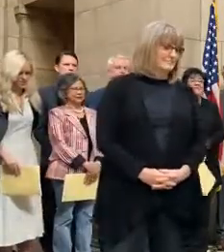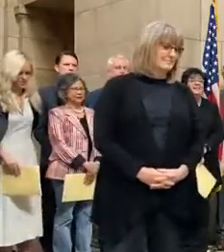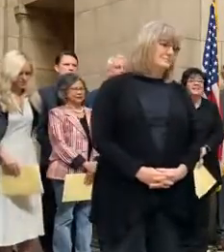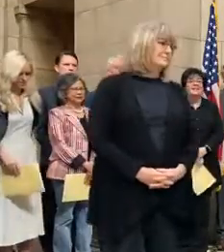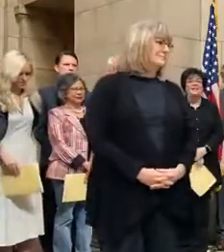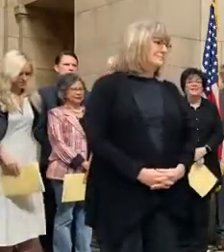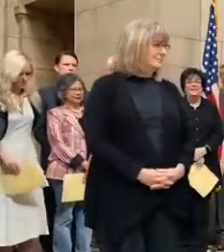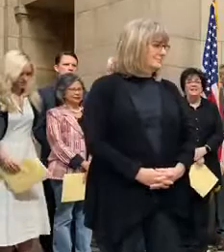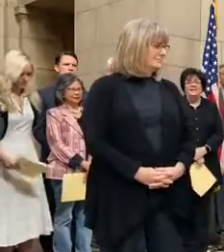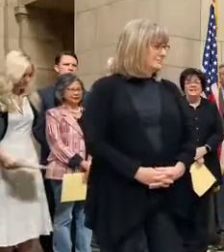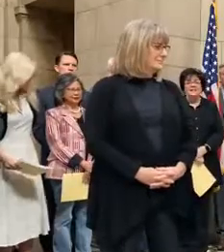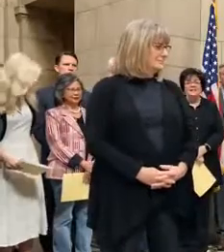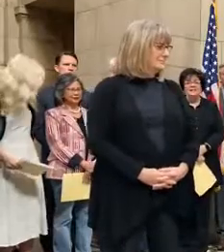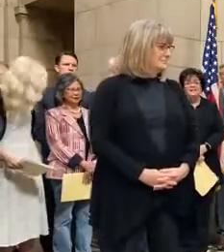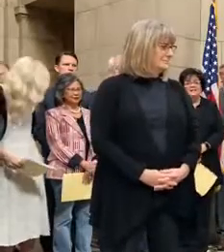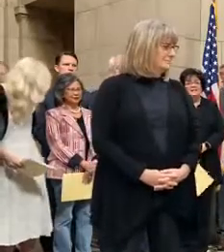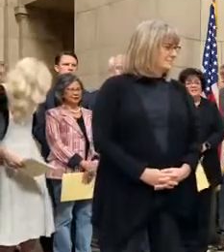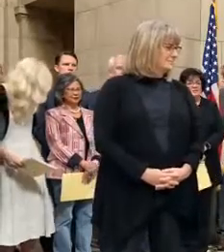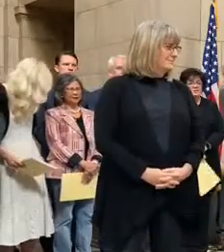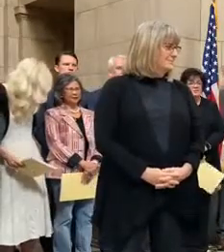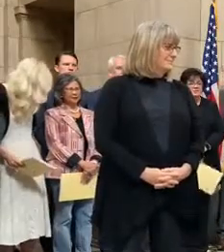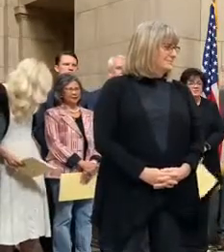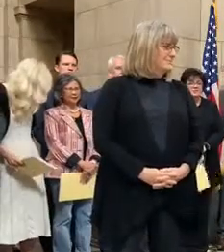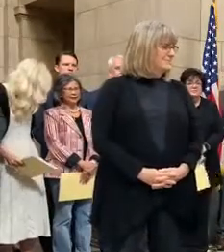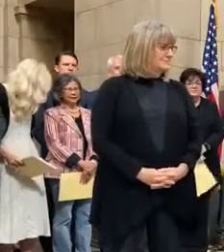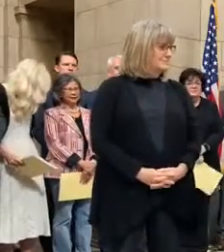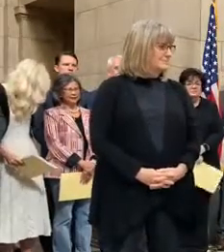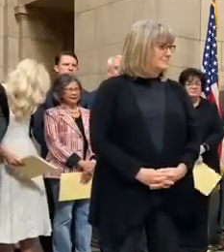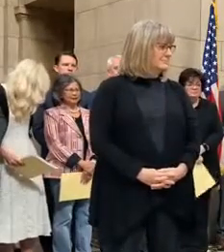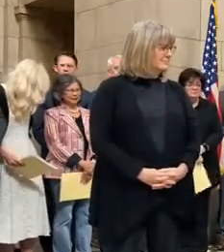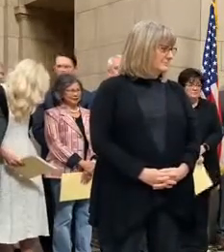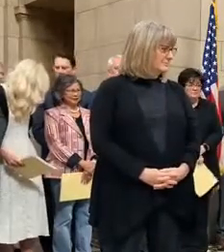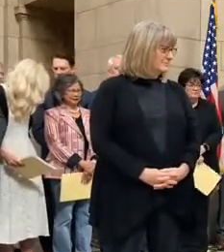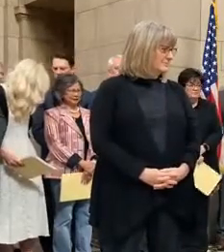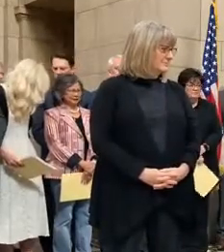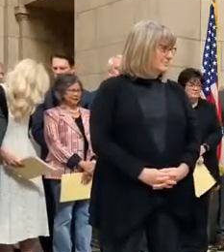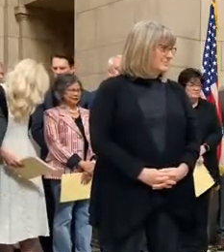All right. Now I need my list of other senators.